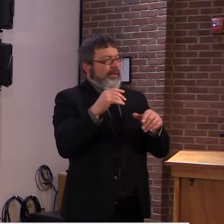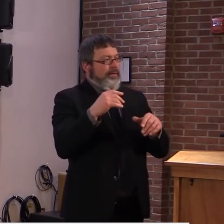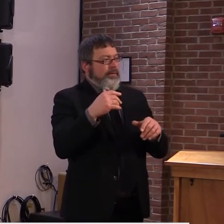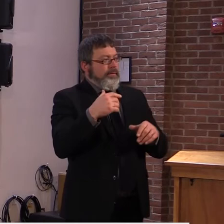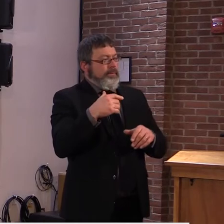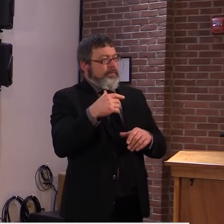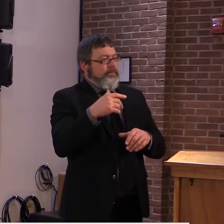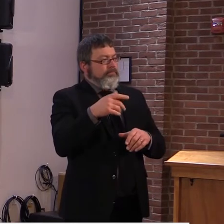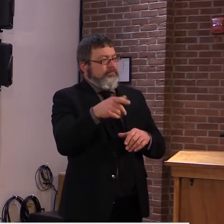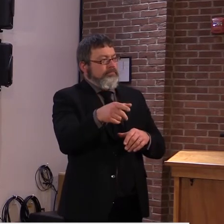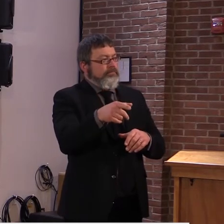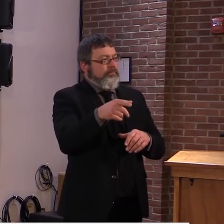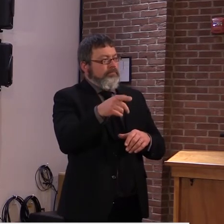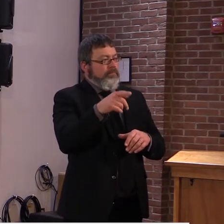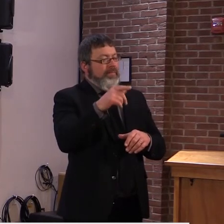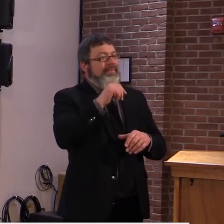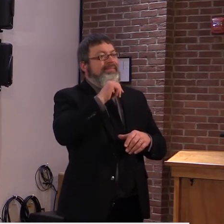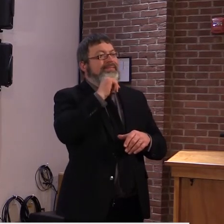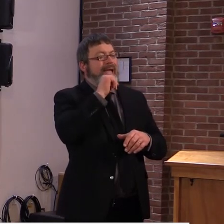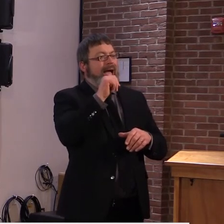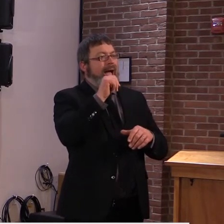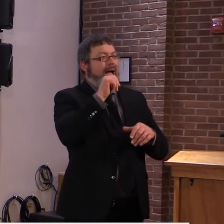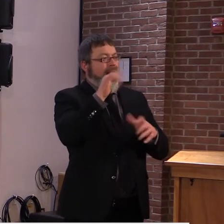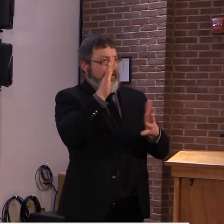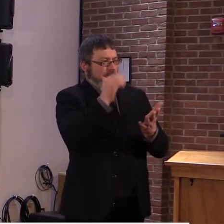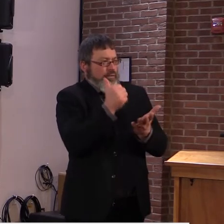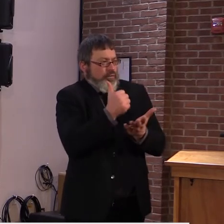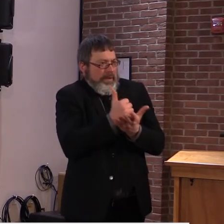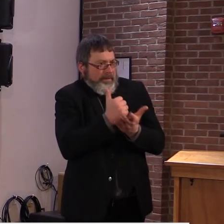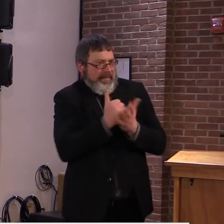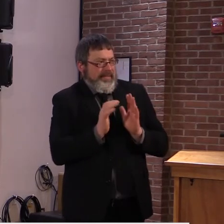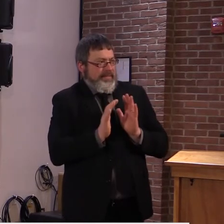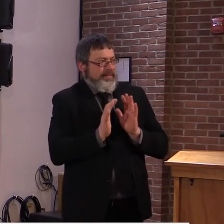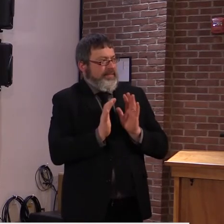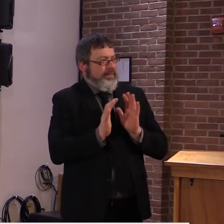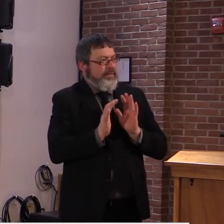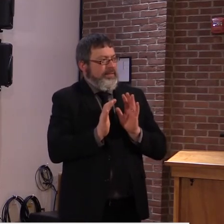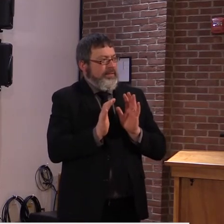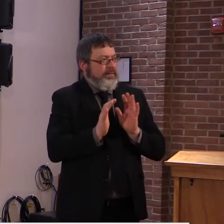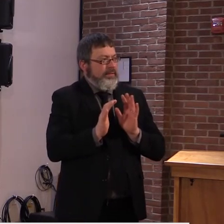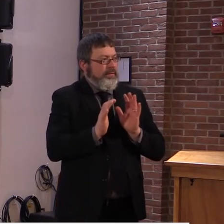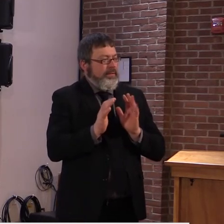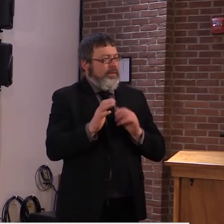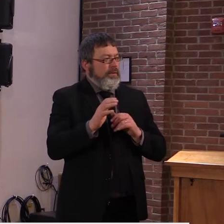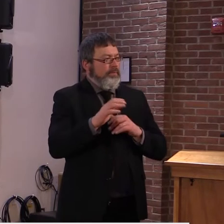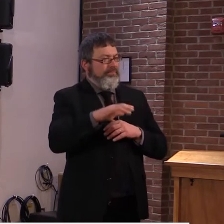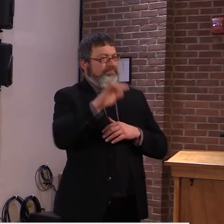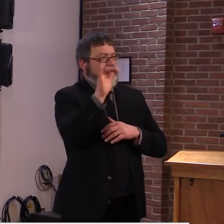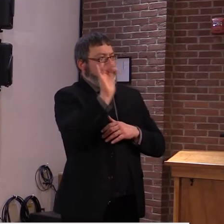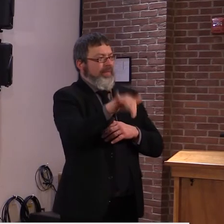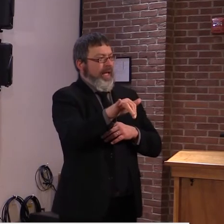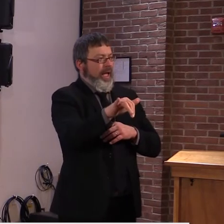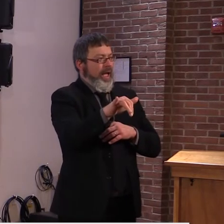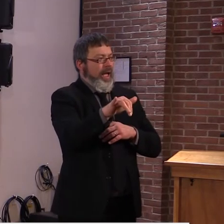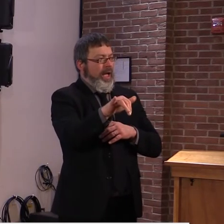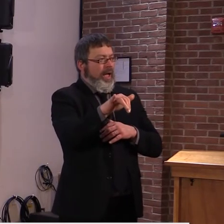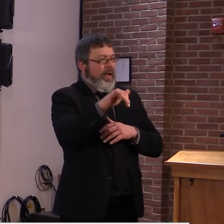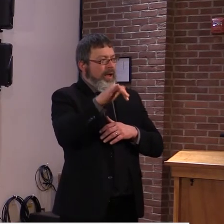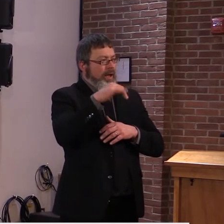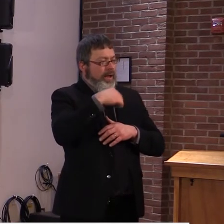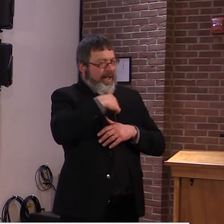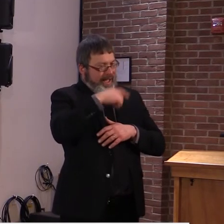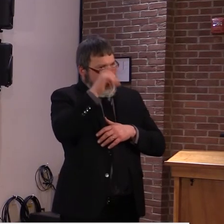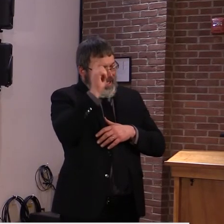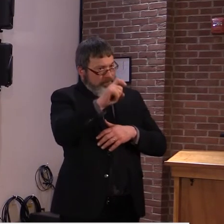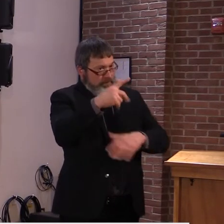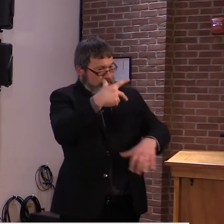because it takes enough time for that to build up antibodies, etc. that